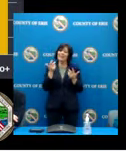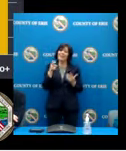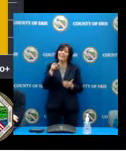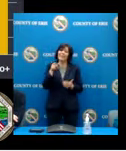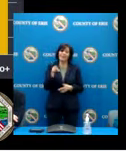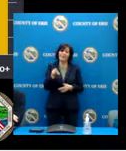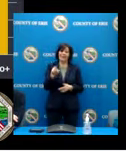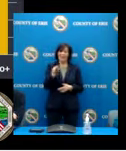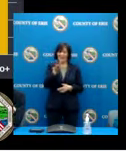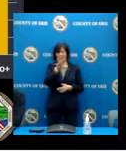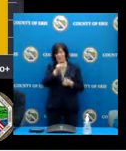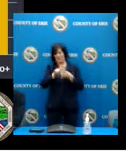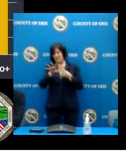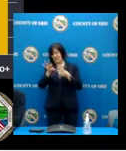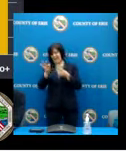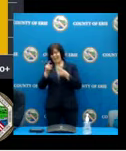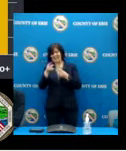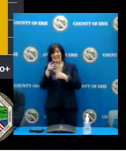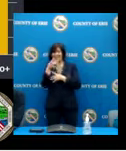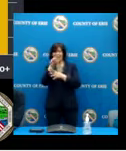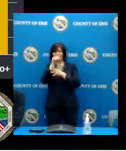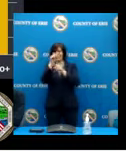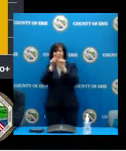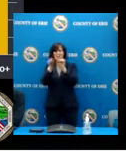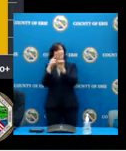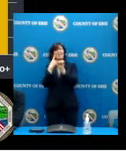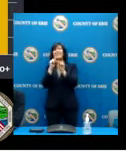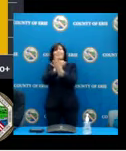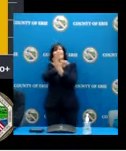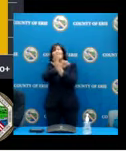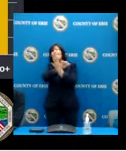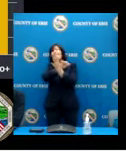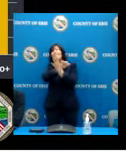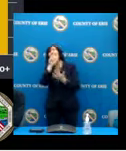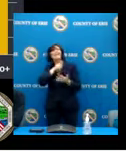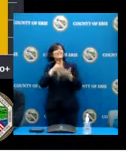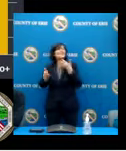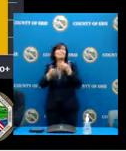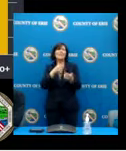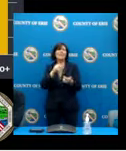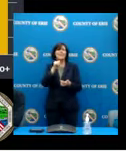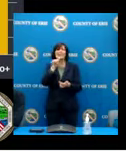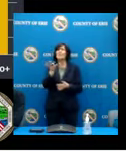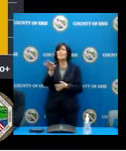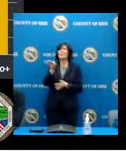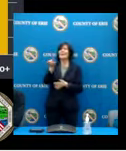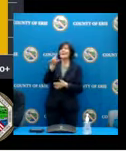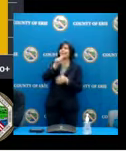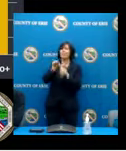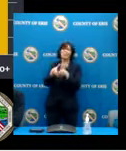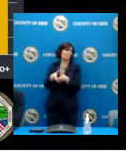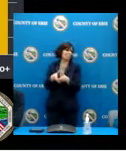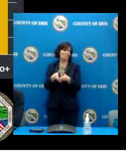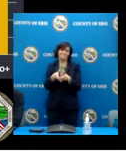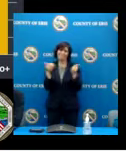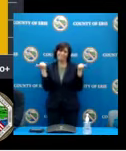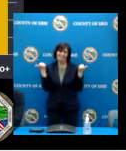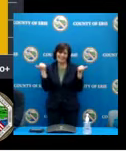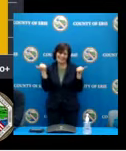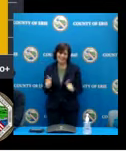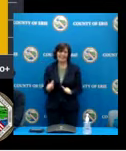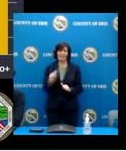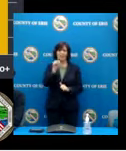for 50 to 59. It can go across all kinds of age variables. So it is not discriminatory when it comes to age. We don't have a whole lot